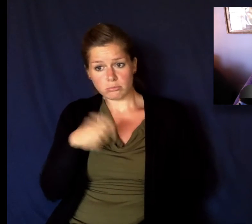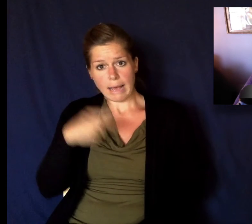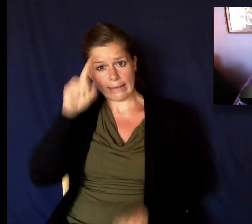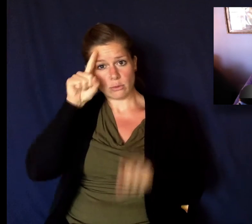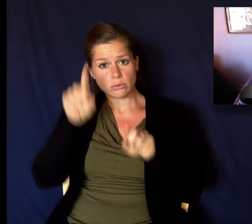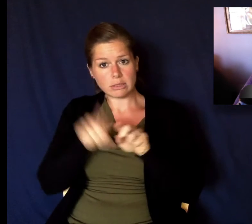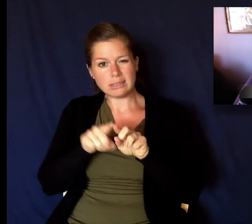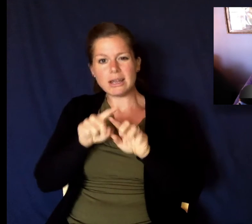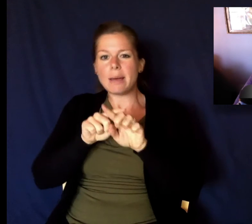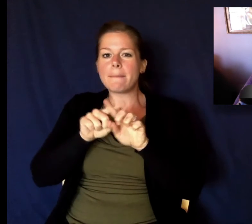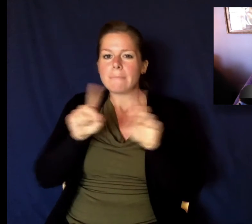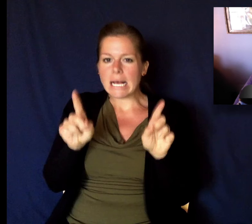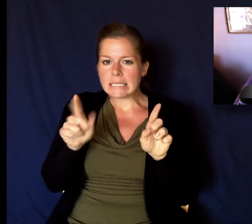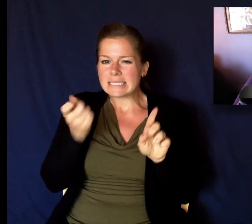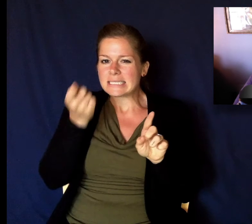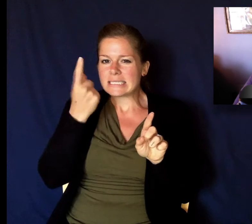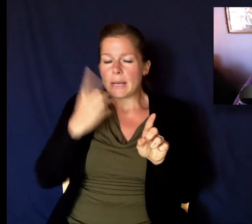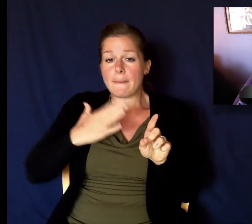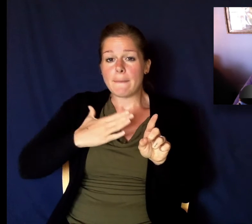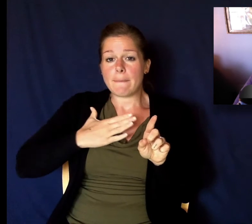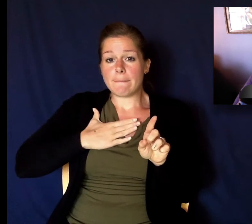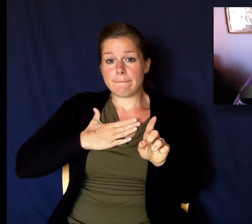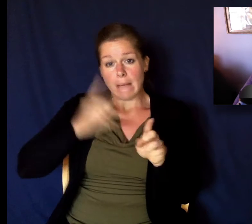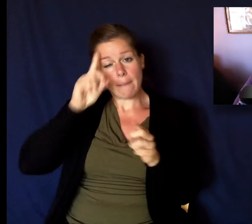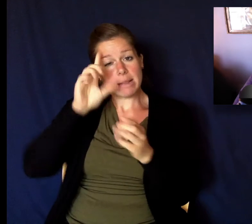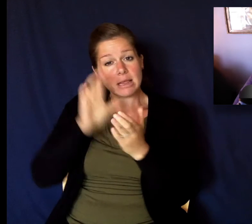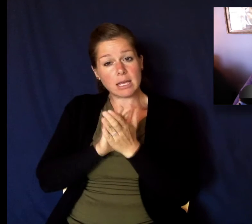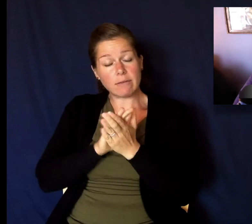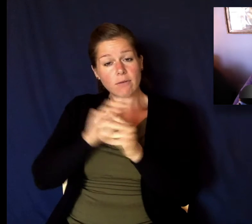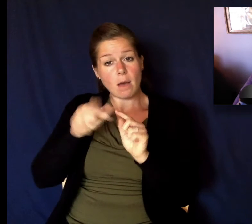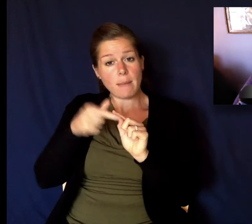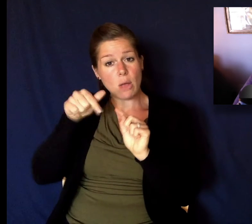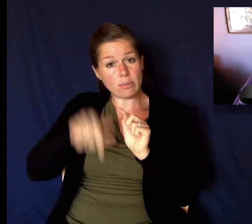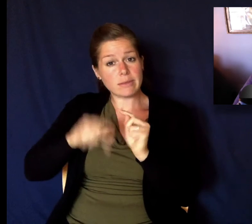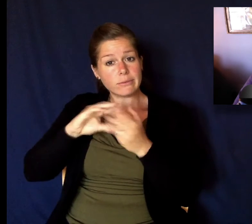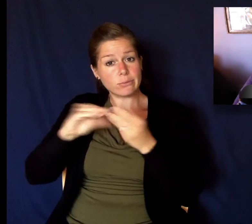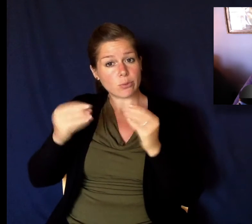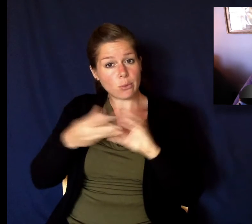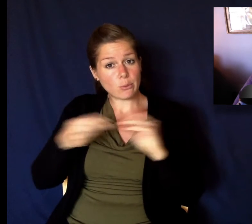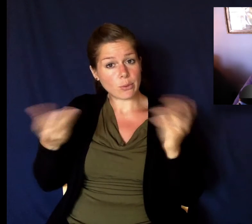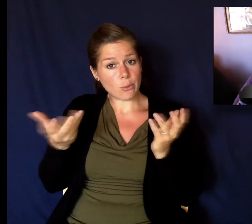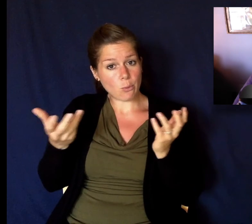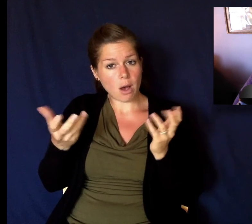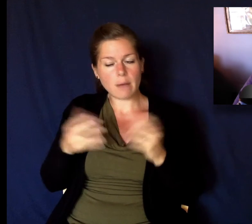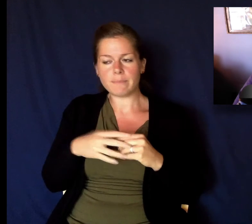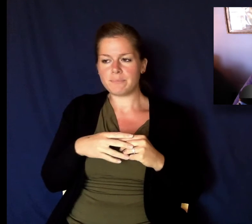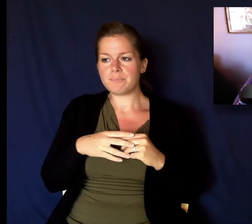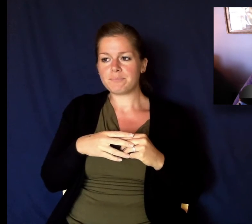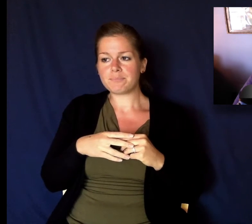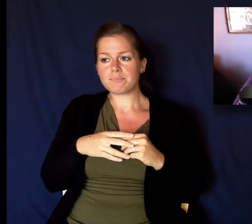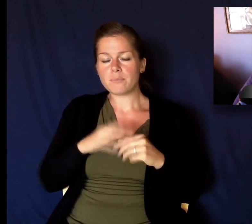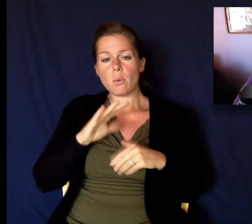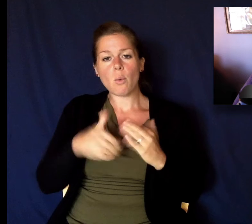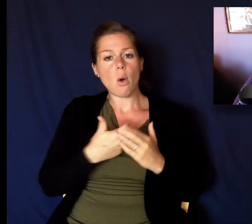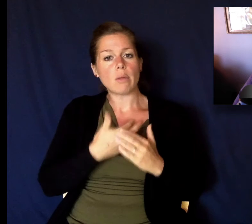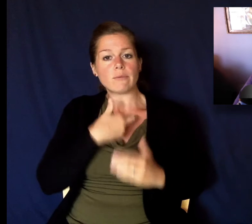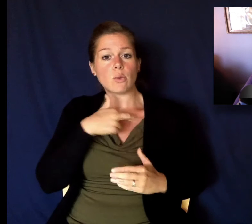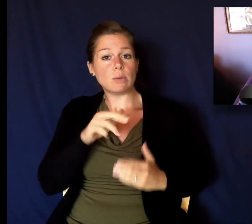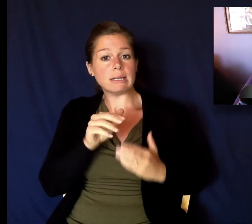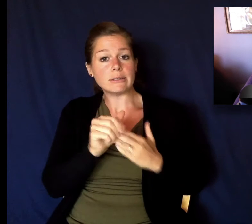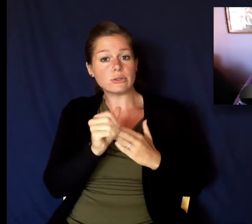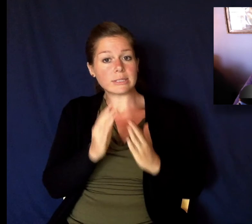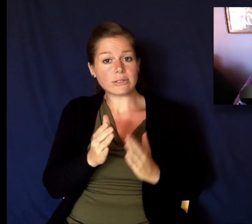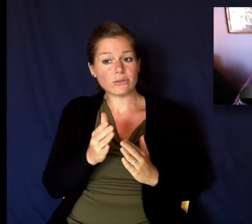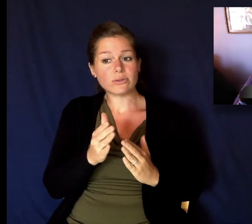this was a further devouring of the widow, of the religious system, that